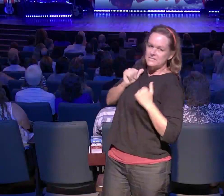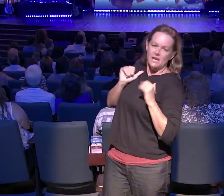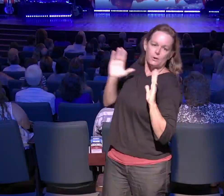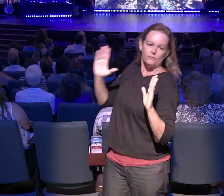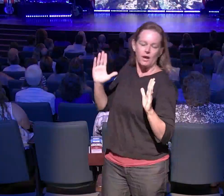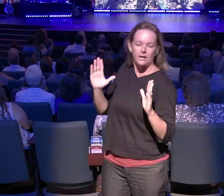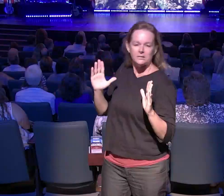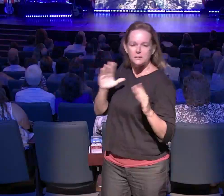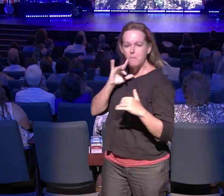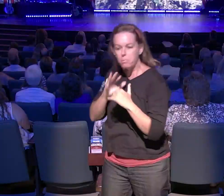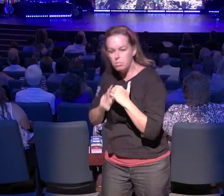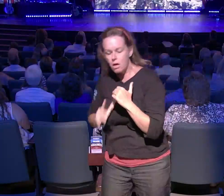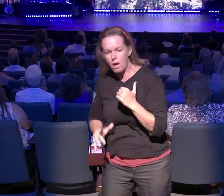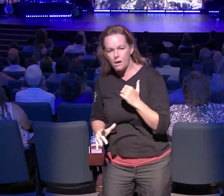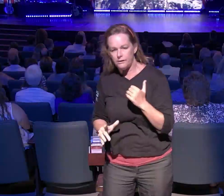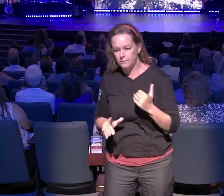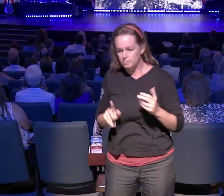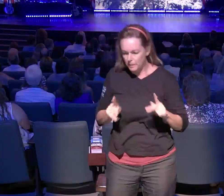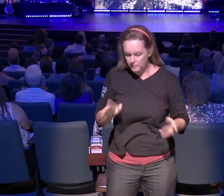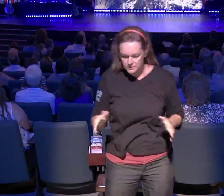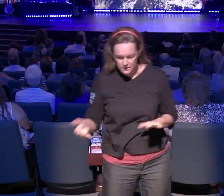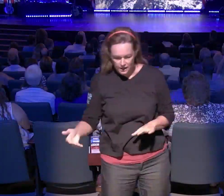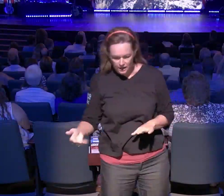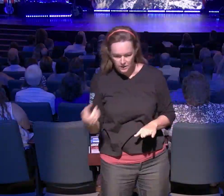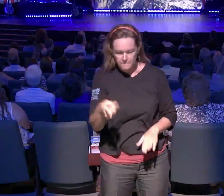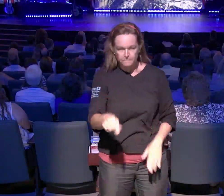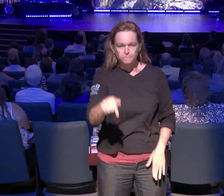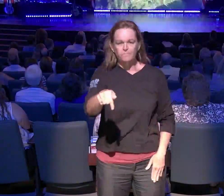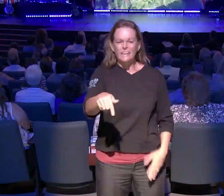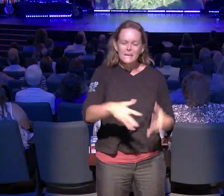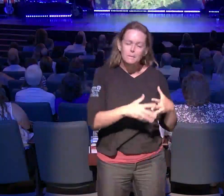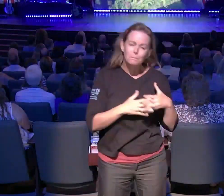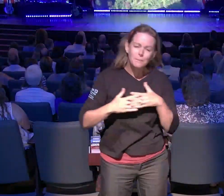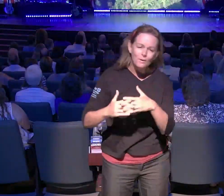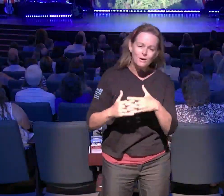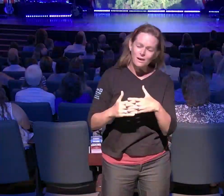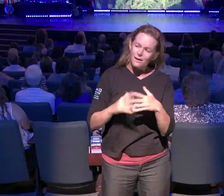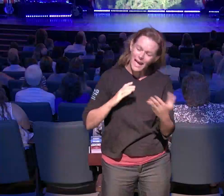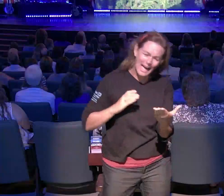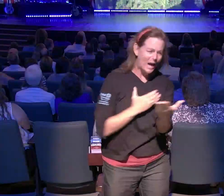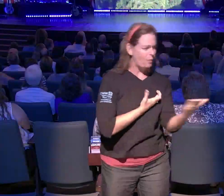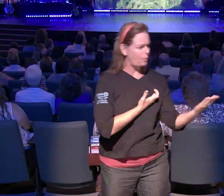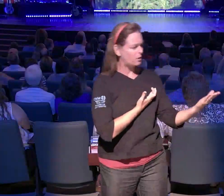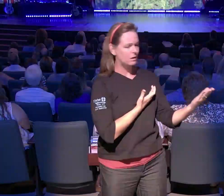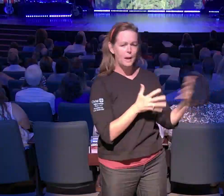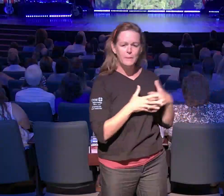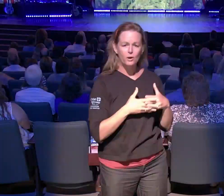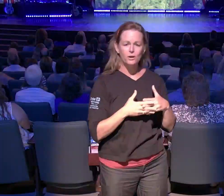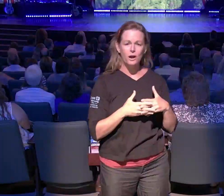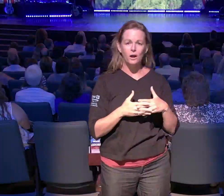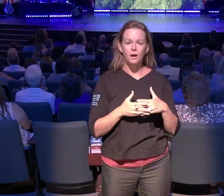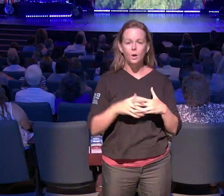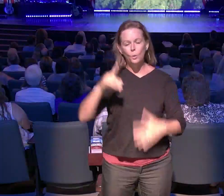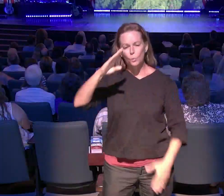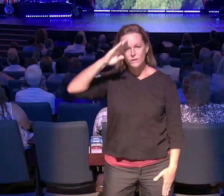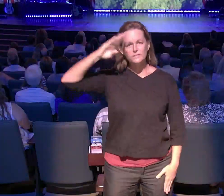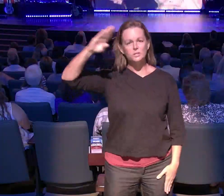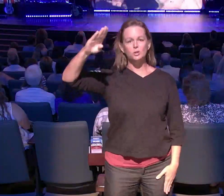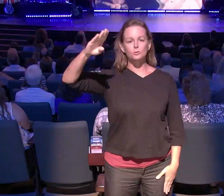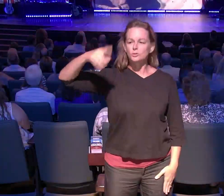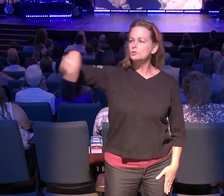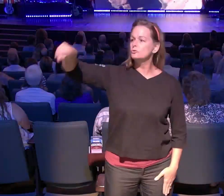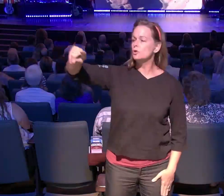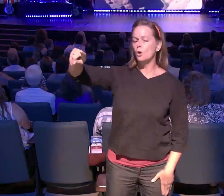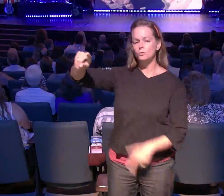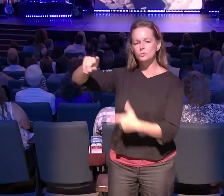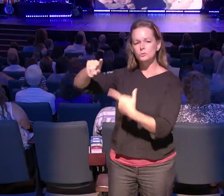of mountains and valleys, as we come together in our America, we salute those who gave their lives. We salute